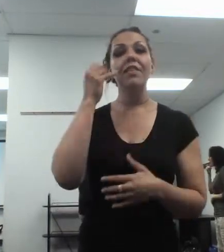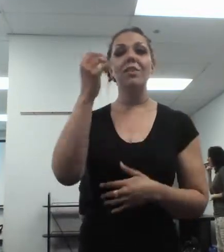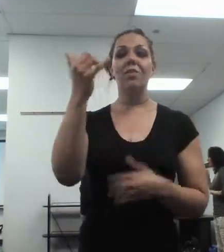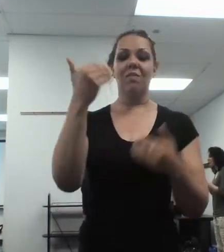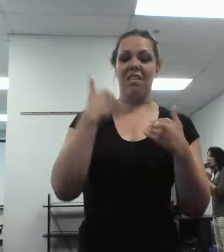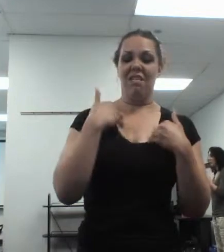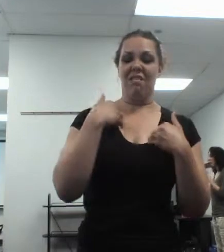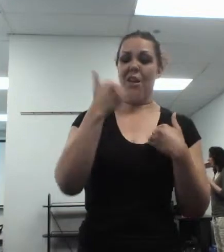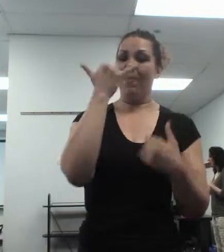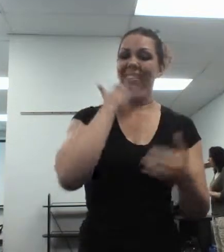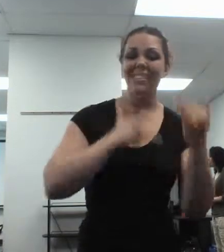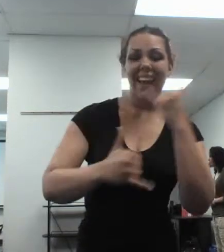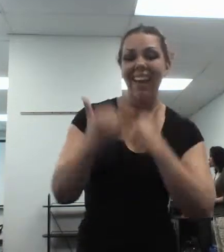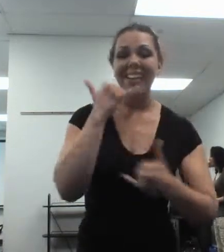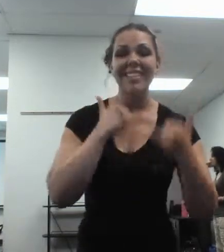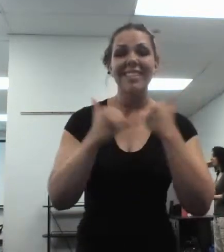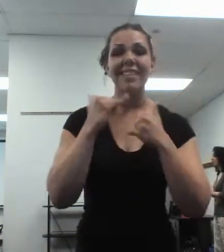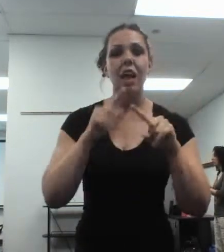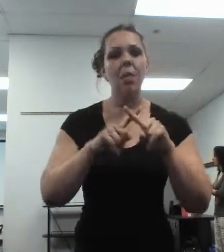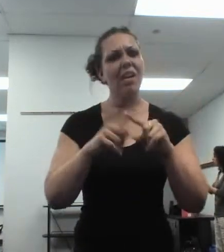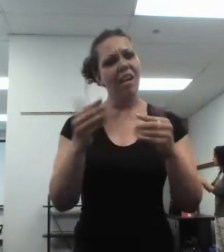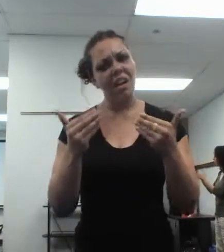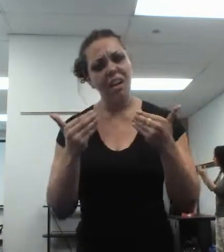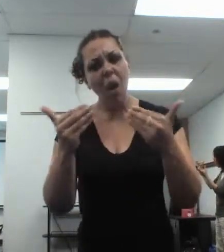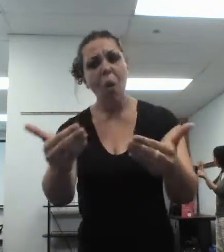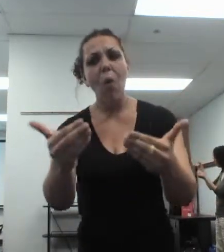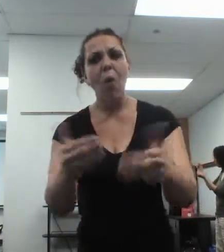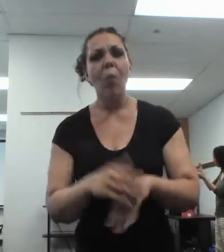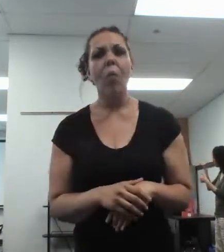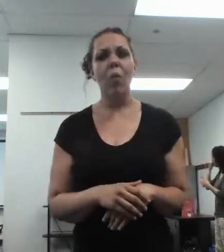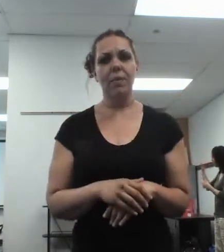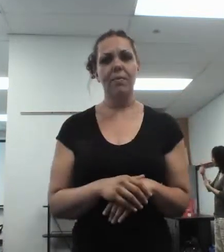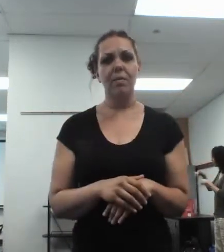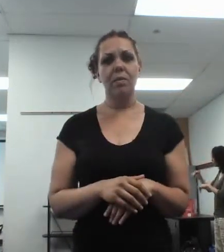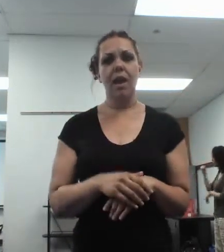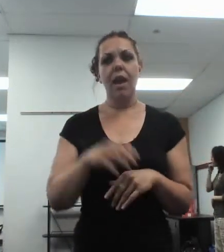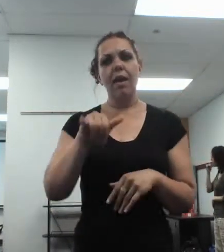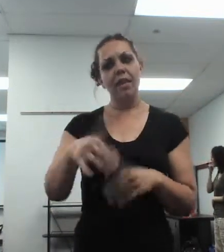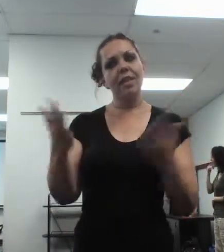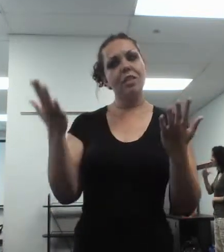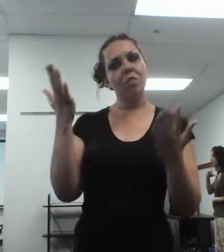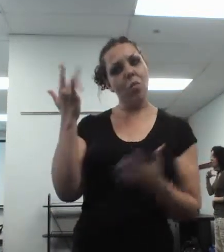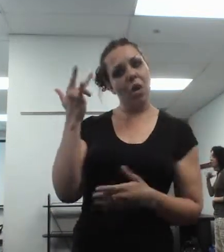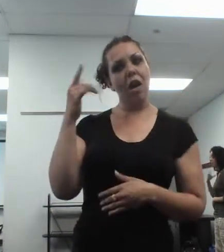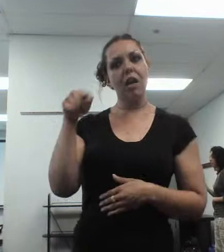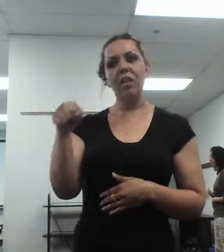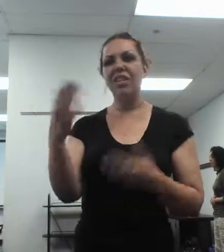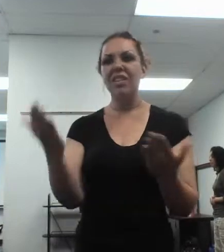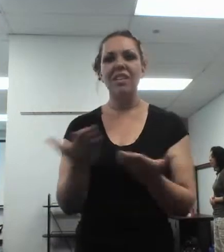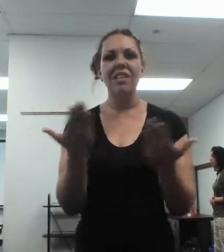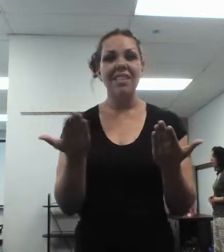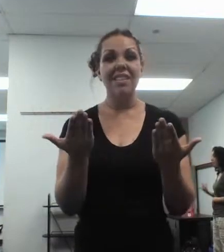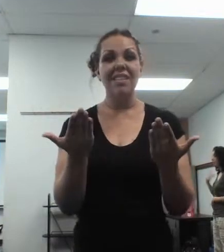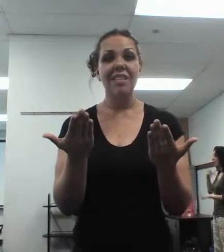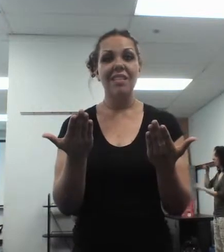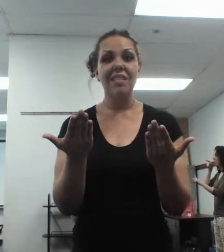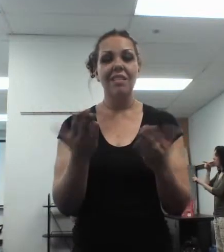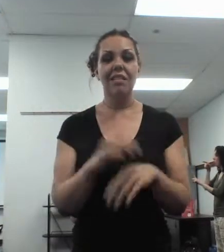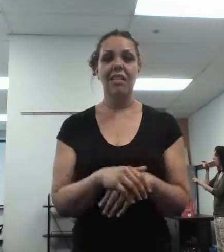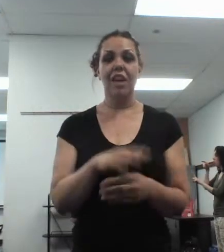make your mistakes. That's why you're here, to find out what the mistakes are, to learn, to build, to get better. But you can't get better if you